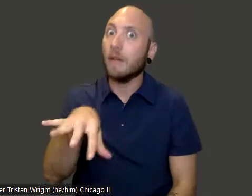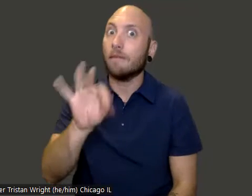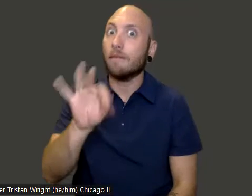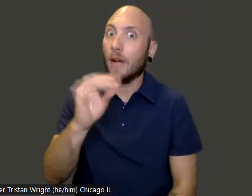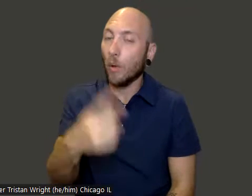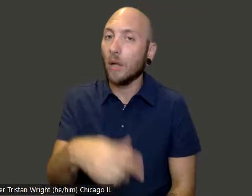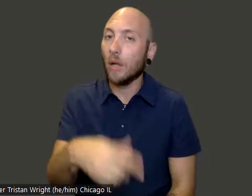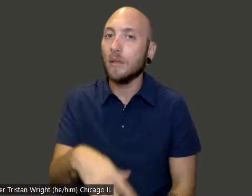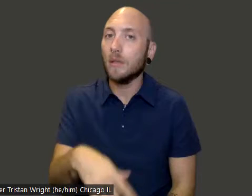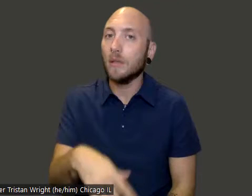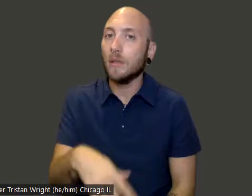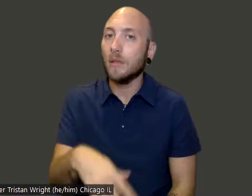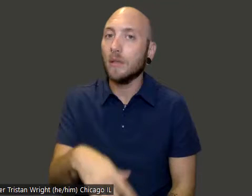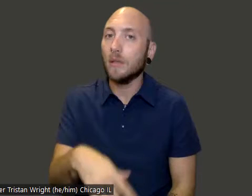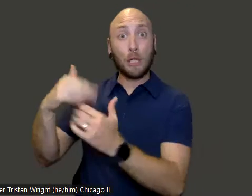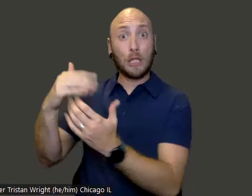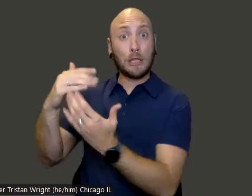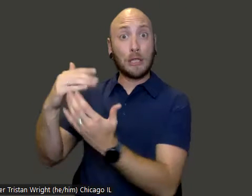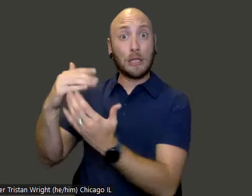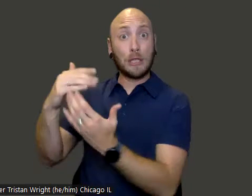it. On that,